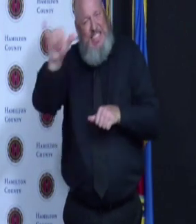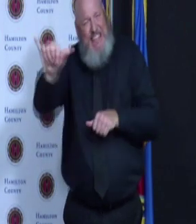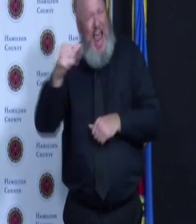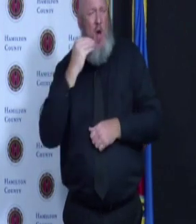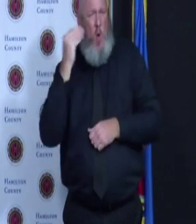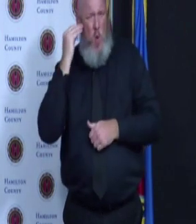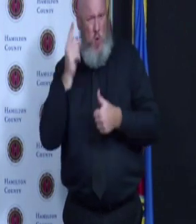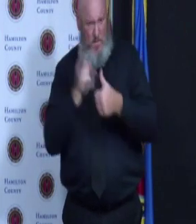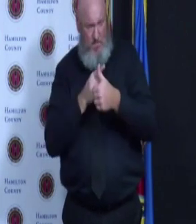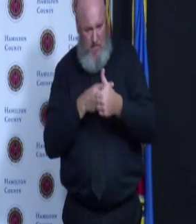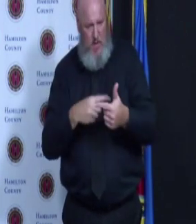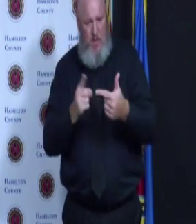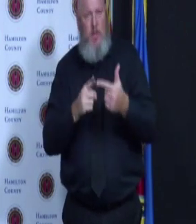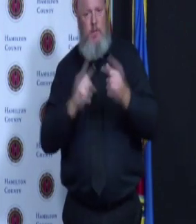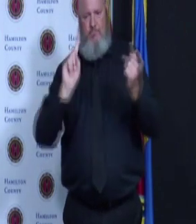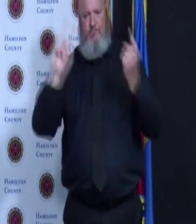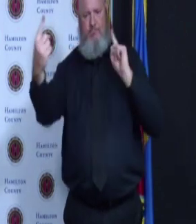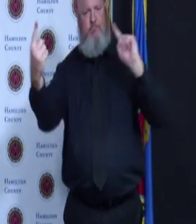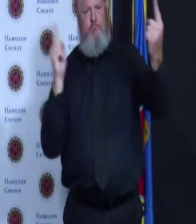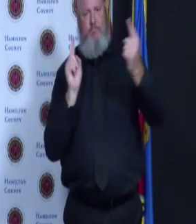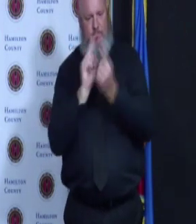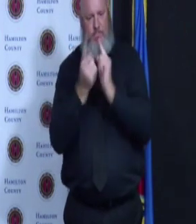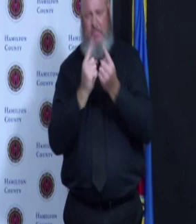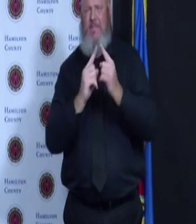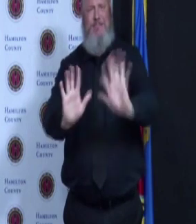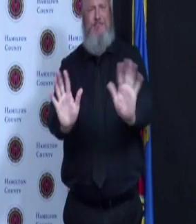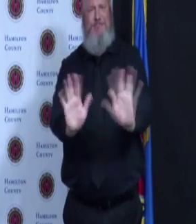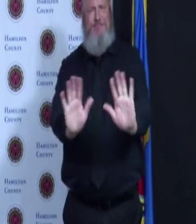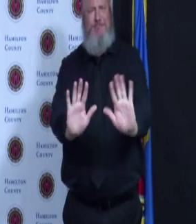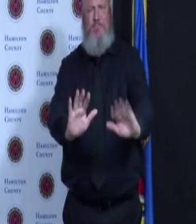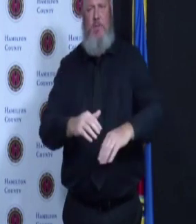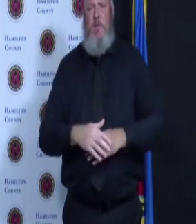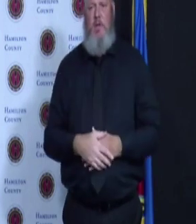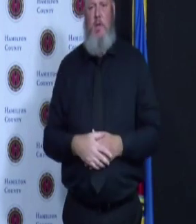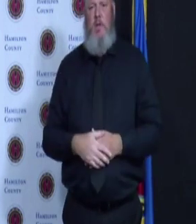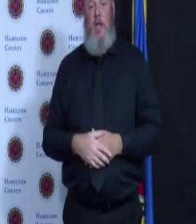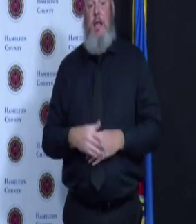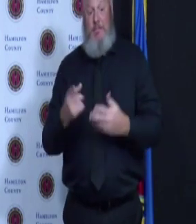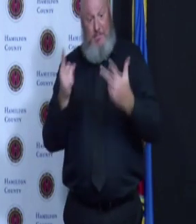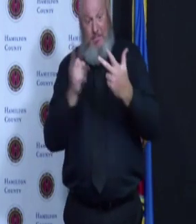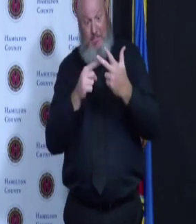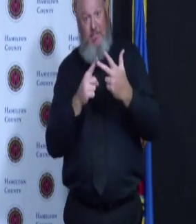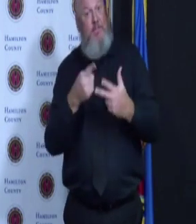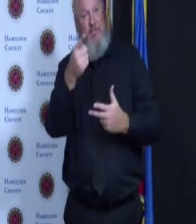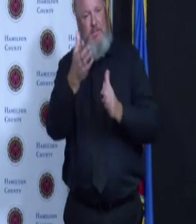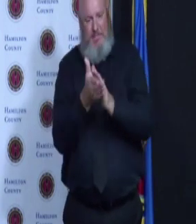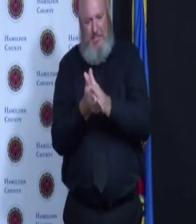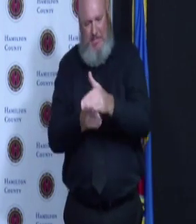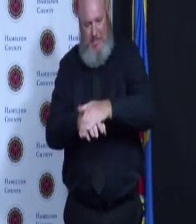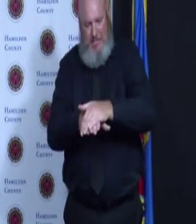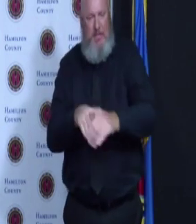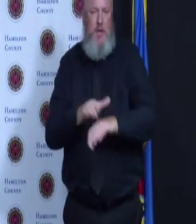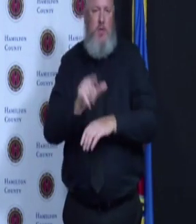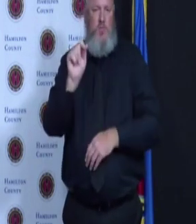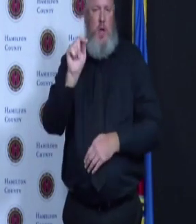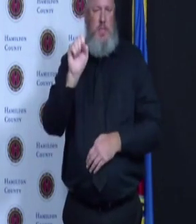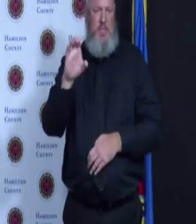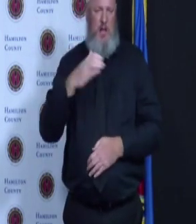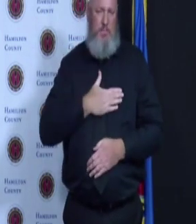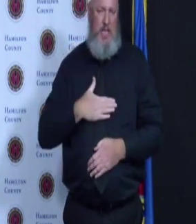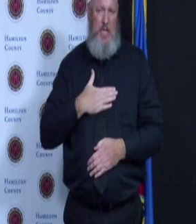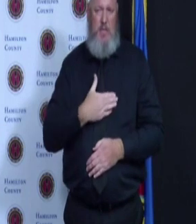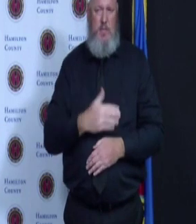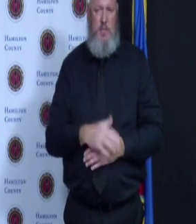And if you don't feel well, call your doctor. The whole idea here is to flatten the curve. And we